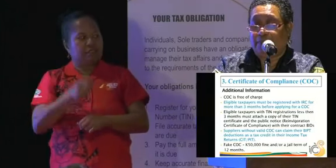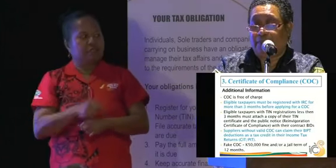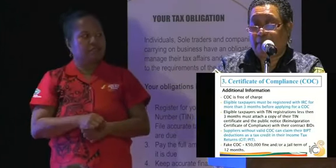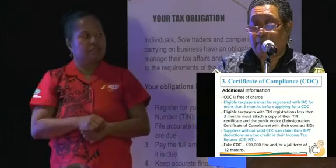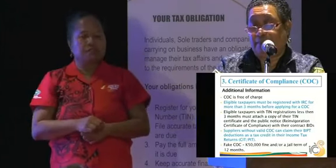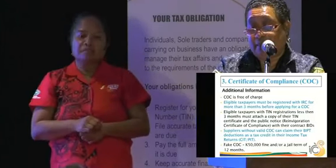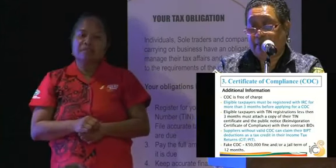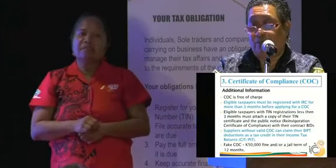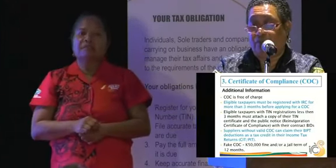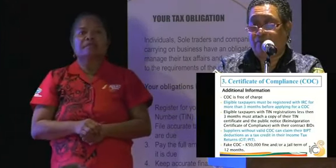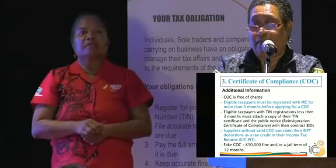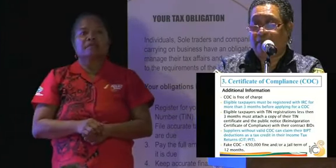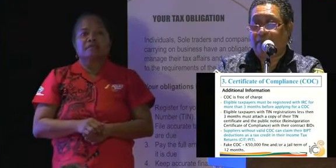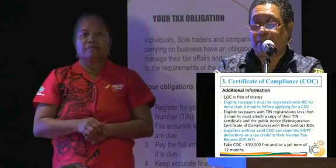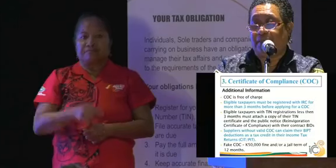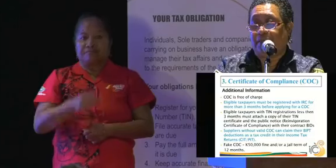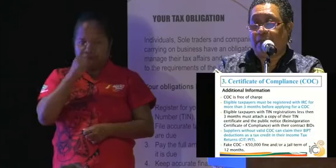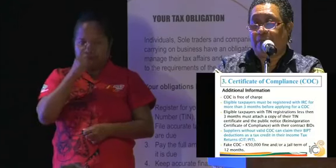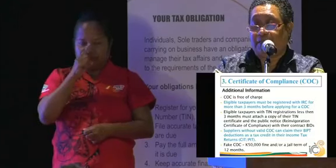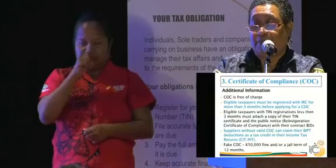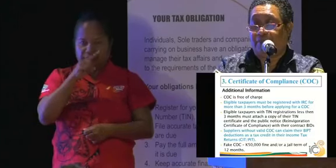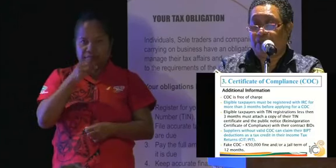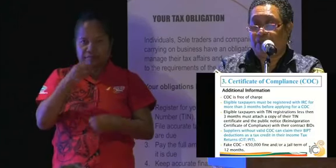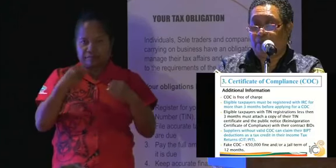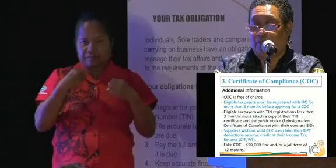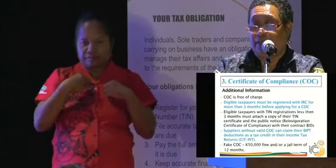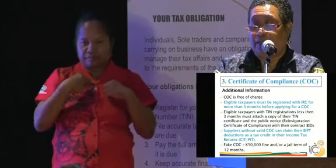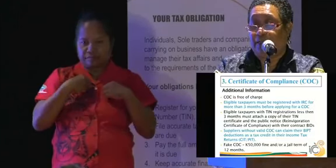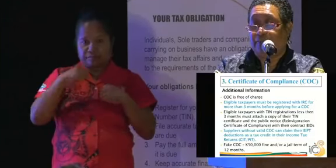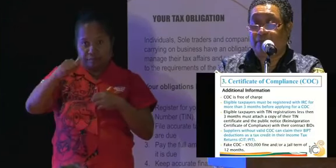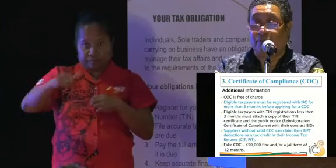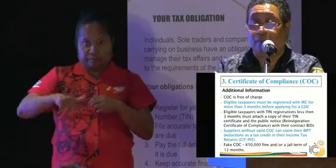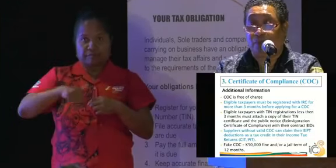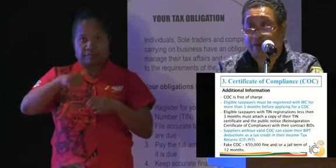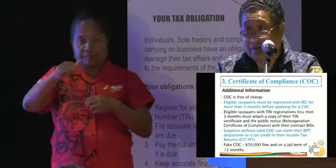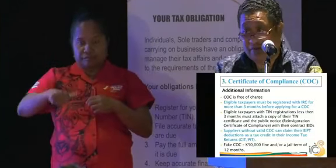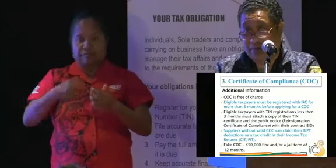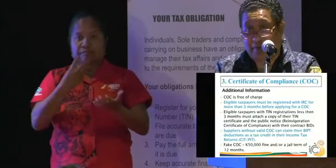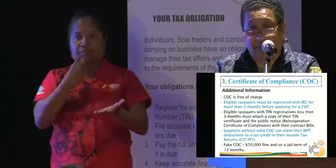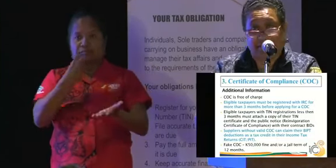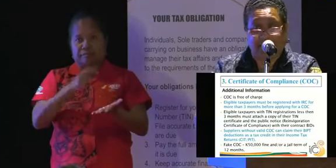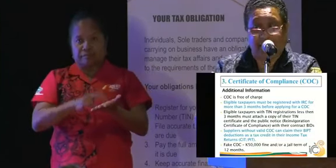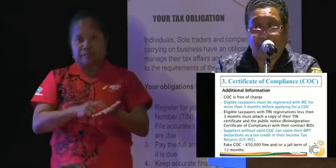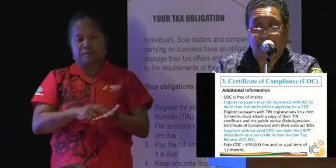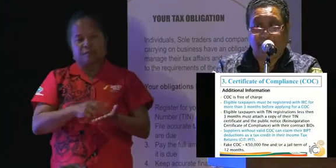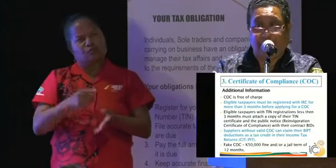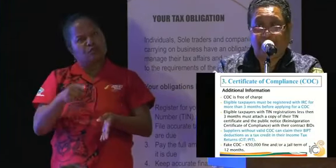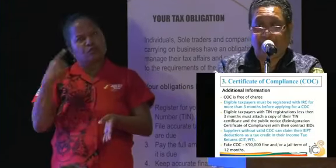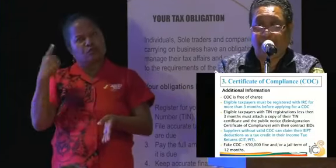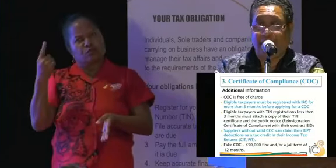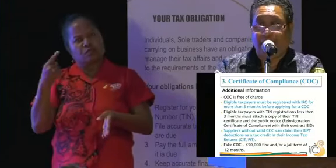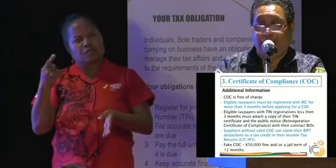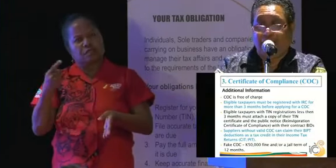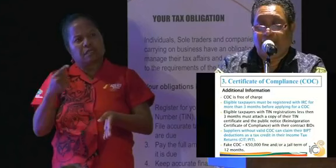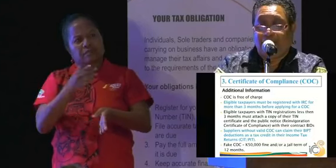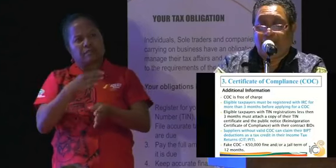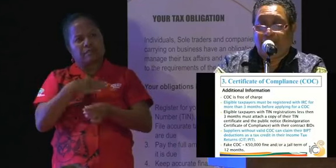Eligible taxpayers, meaning contractors, must be registered with IRC for more than 3 months.